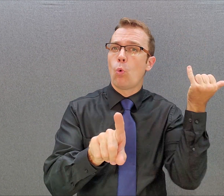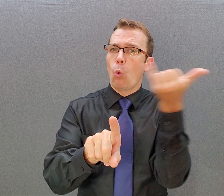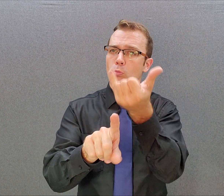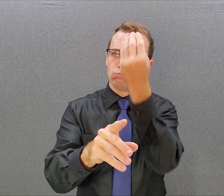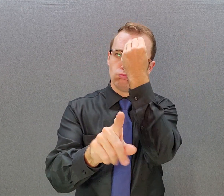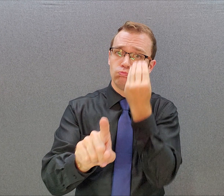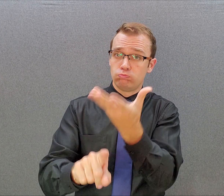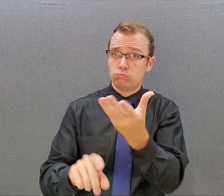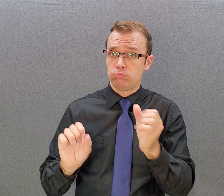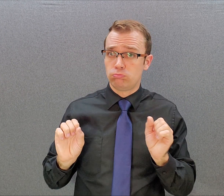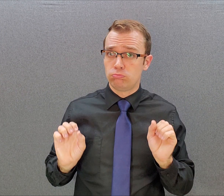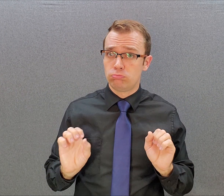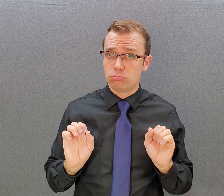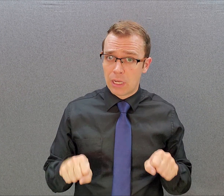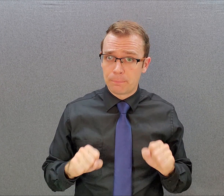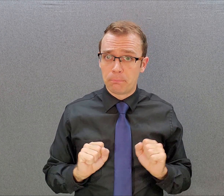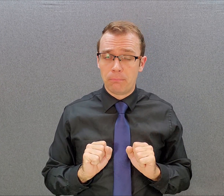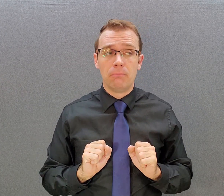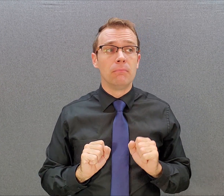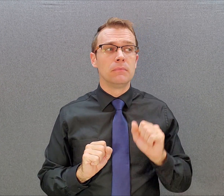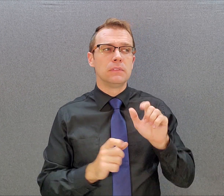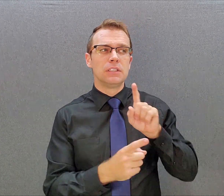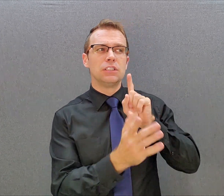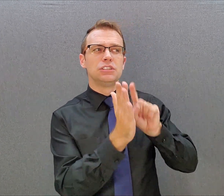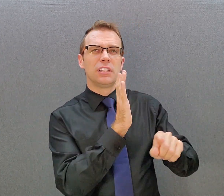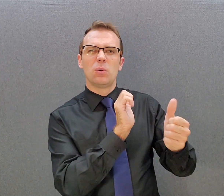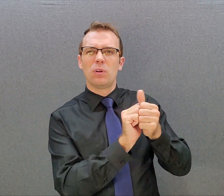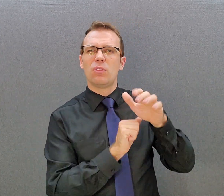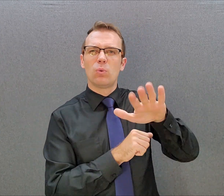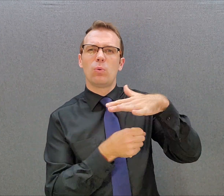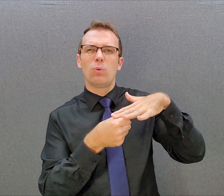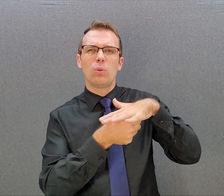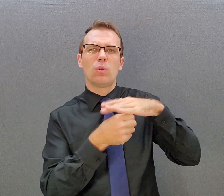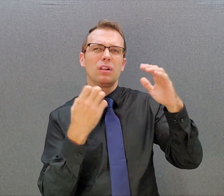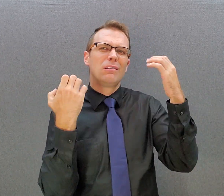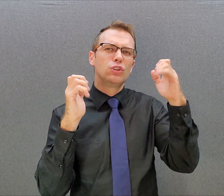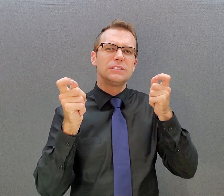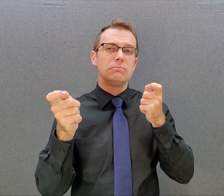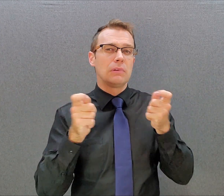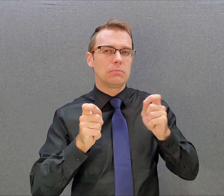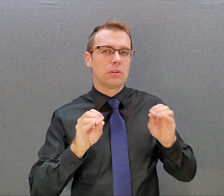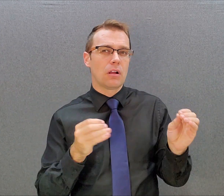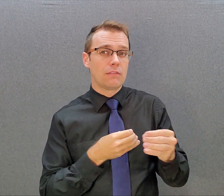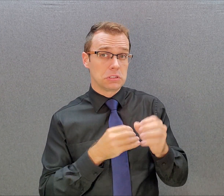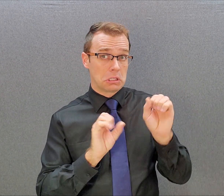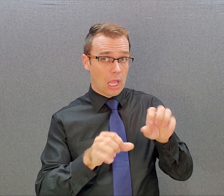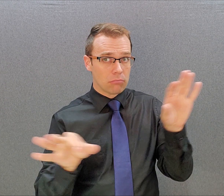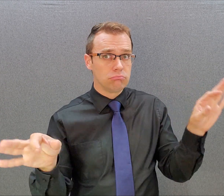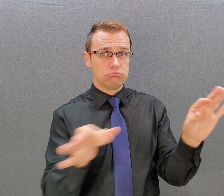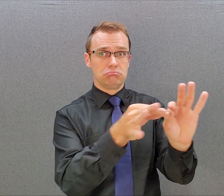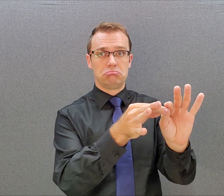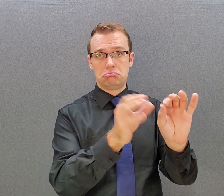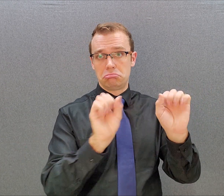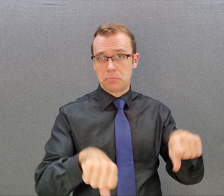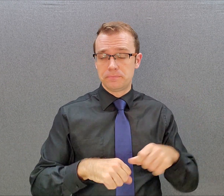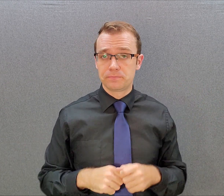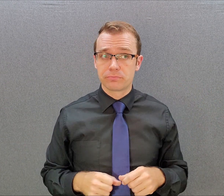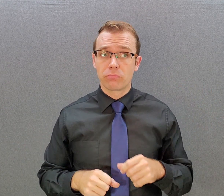Check with your local emergency management office to find out if this system is available on your home phone. Use